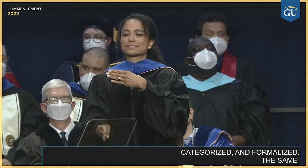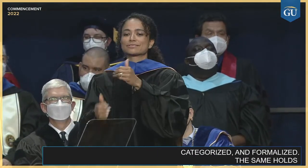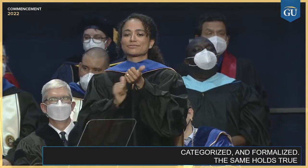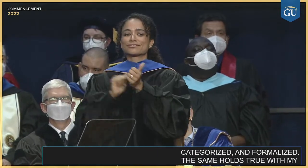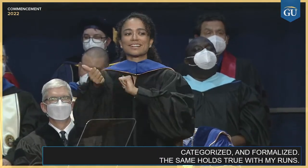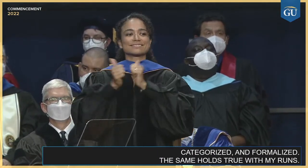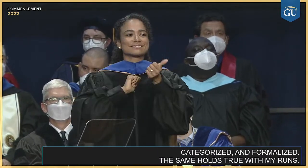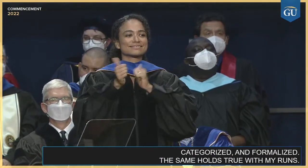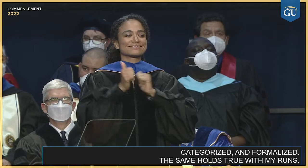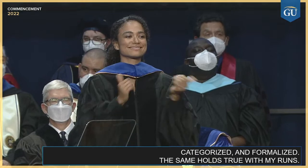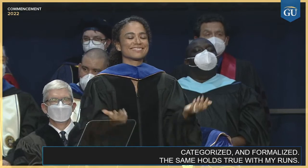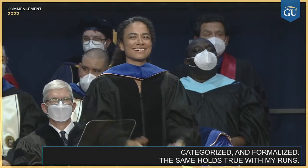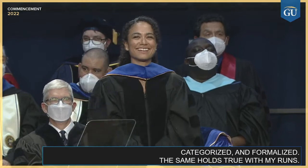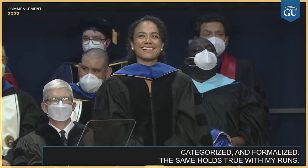race.